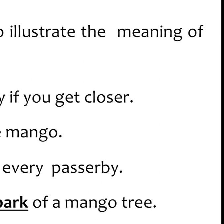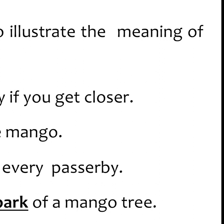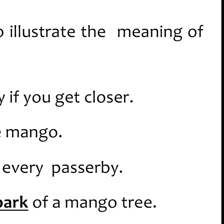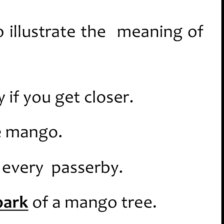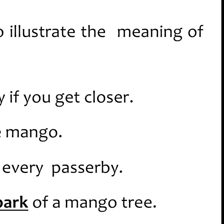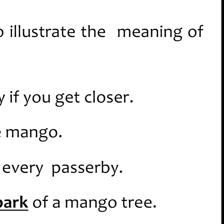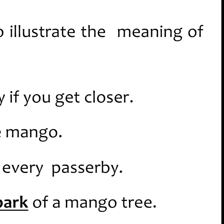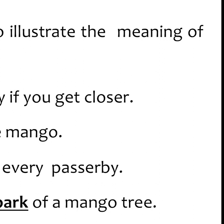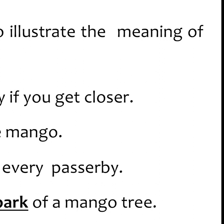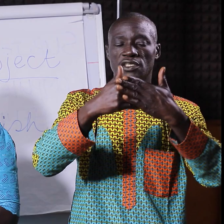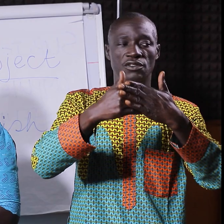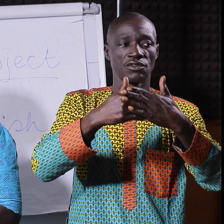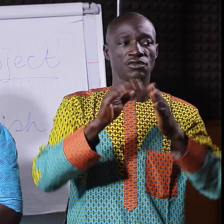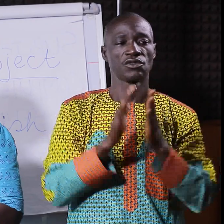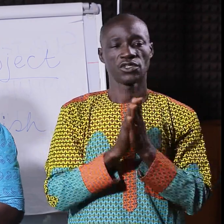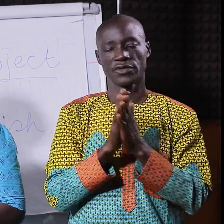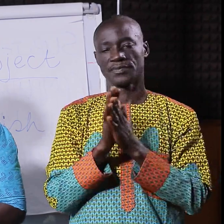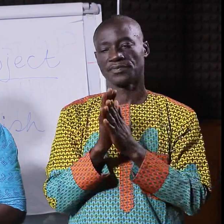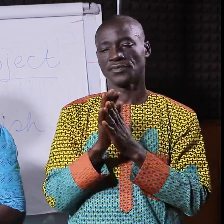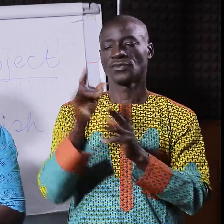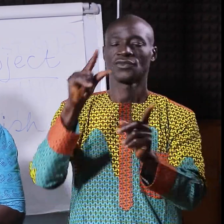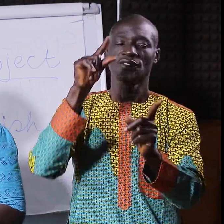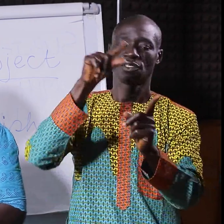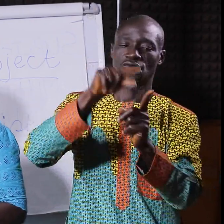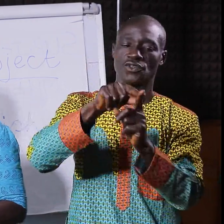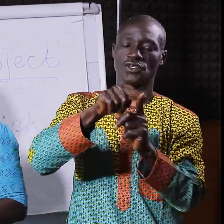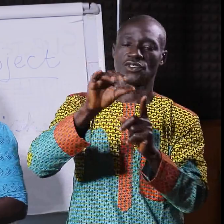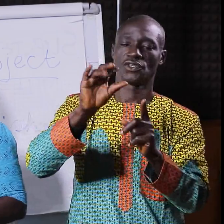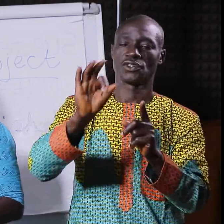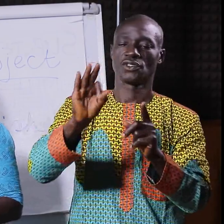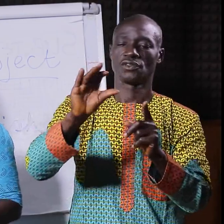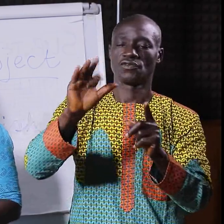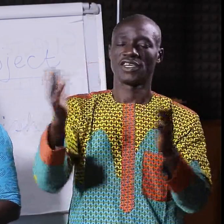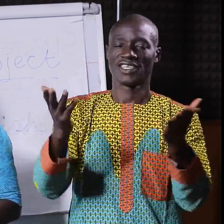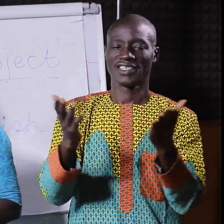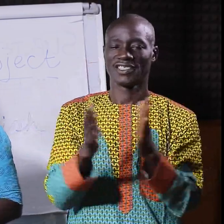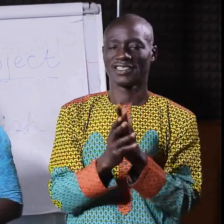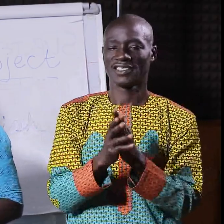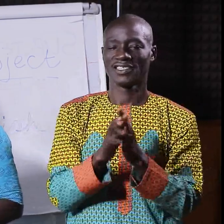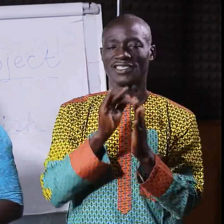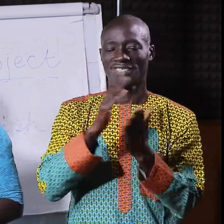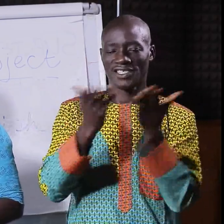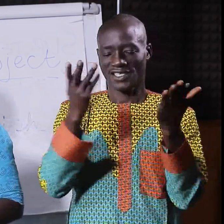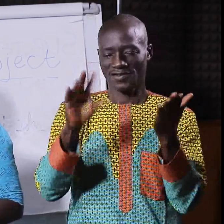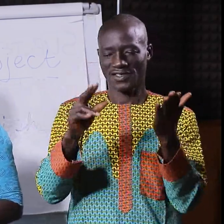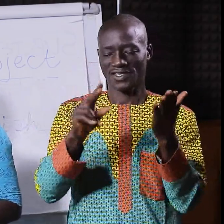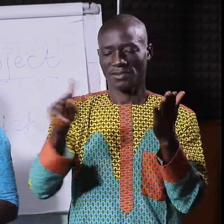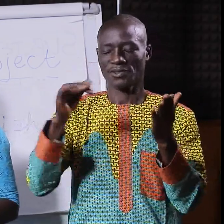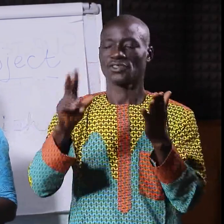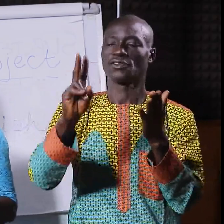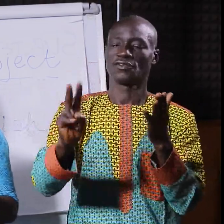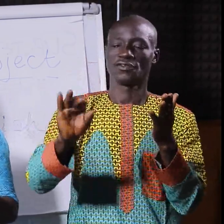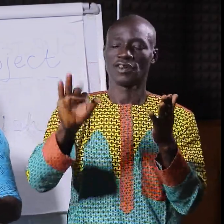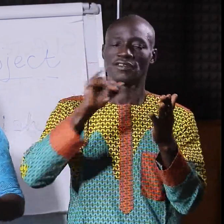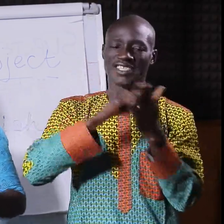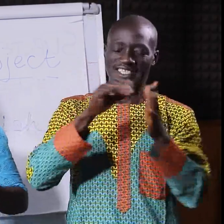get closer. The word fly here is serving the purpose of a verb